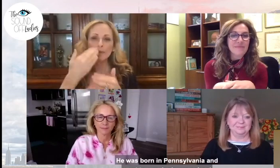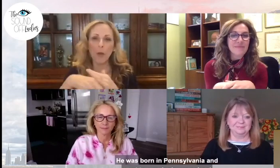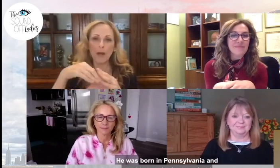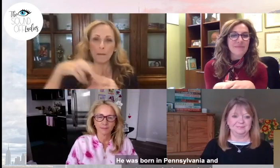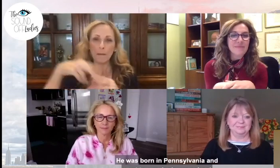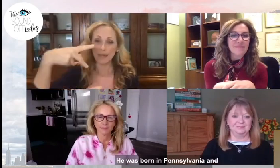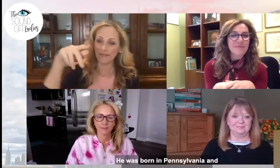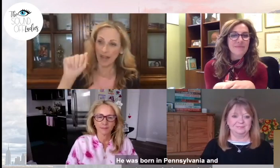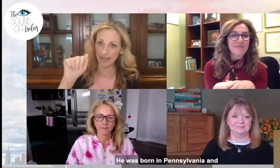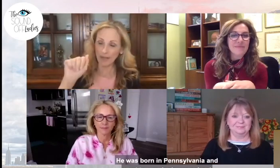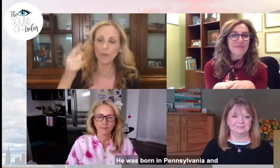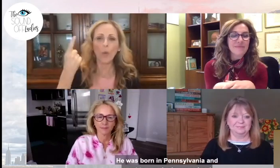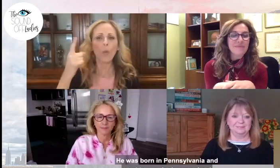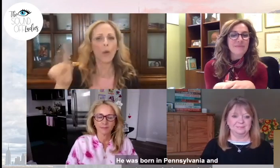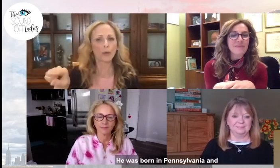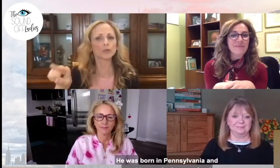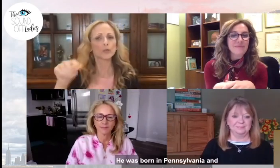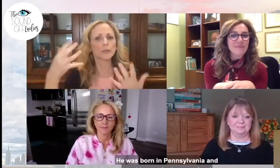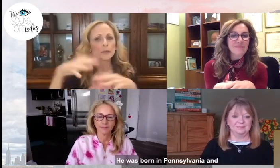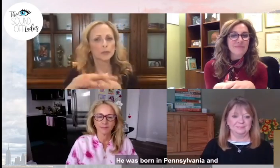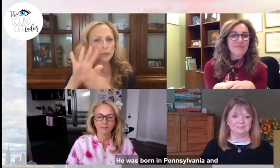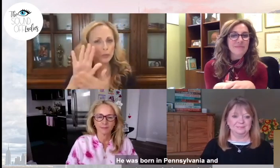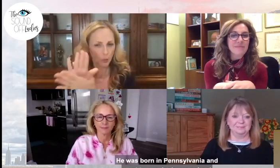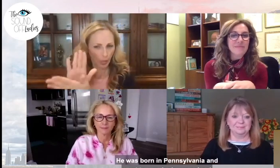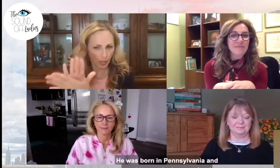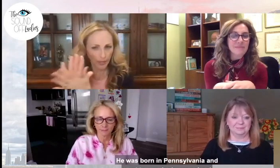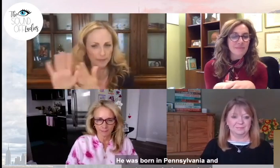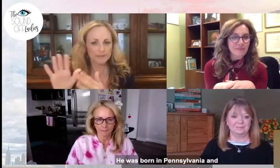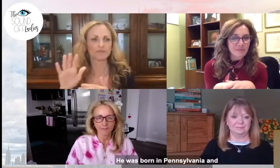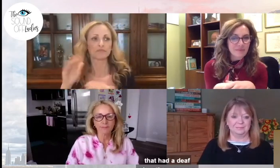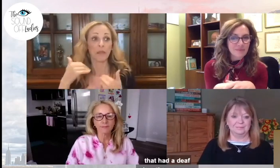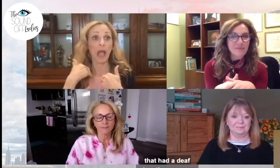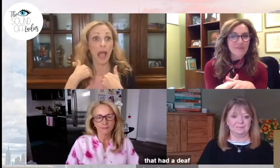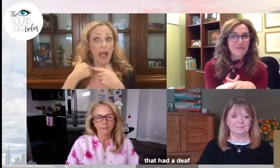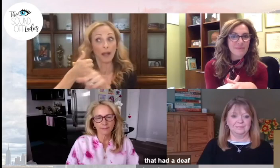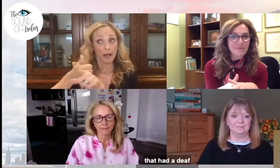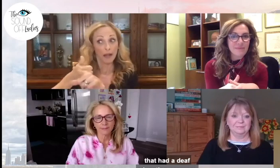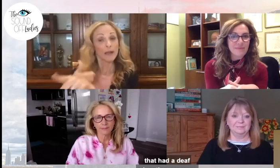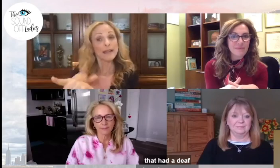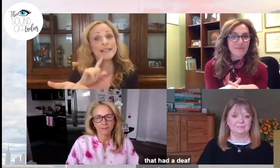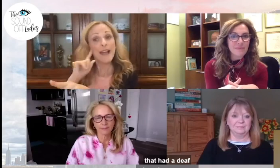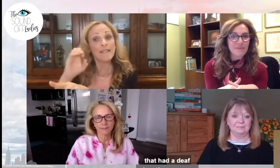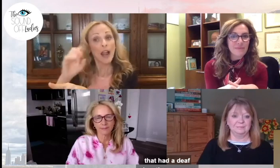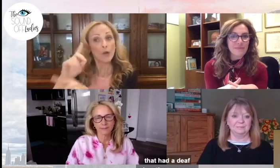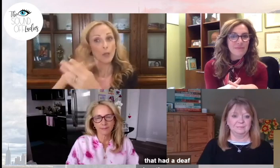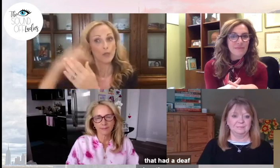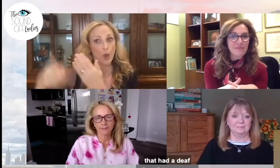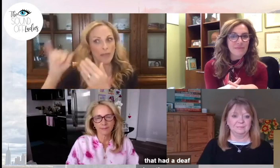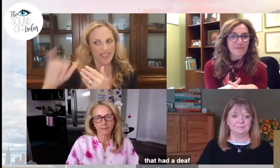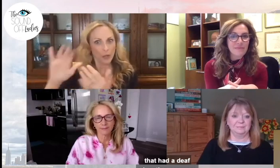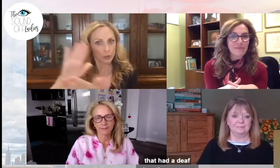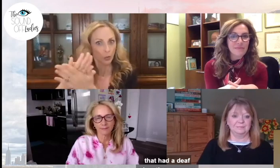rapper. He was born in Pennsylvania and went to a mainstream school. That school did have a deaf ed